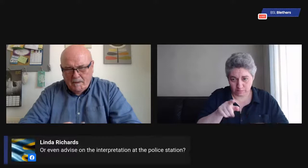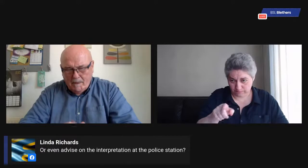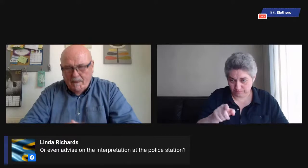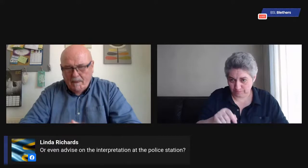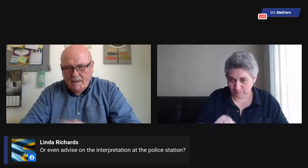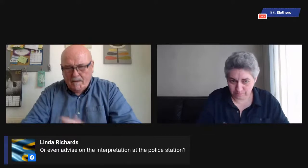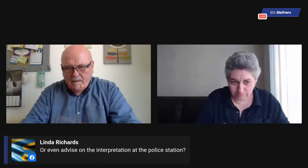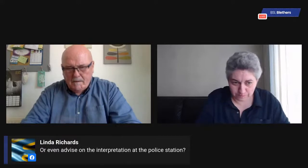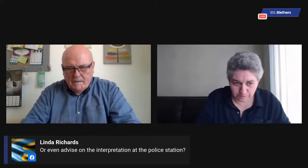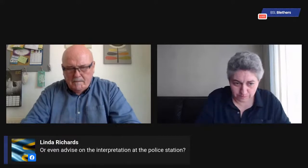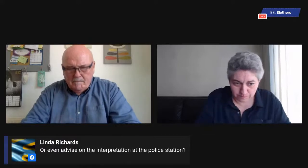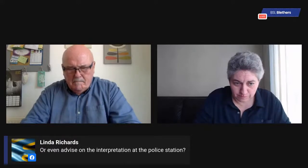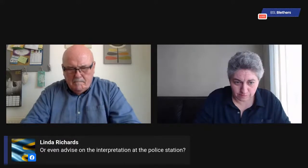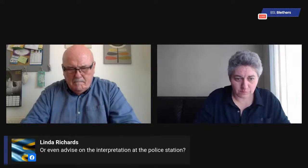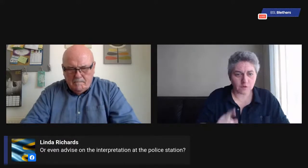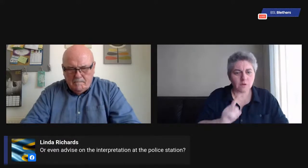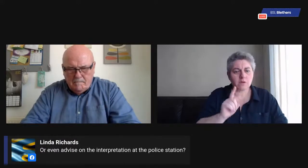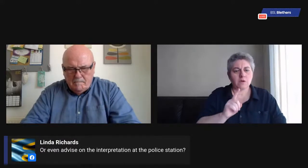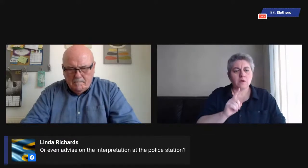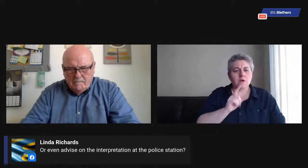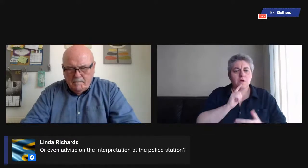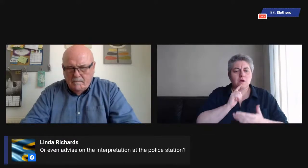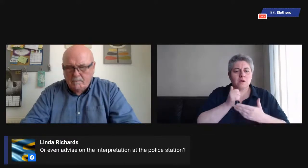is linked with the police station.